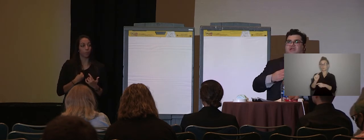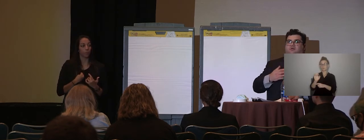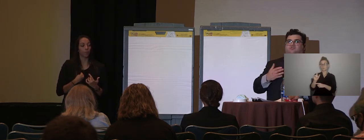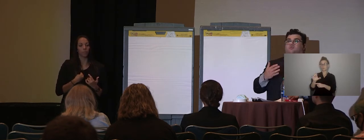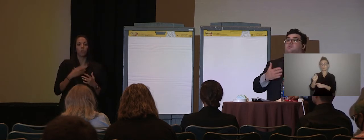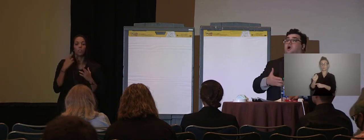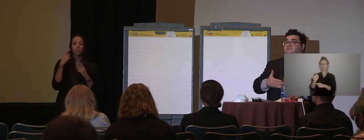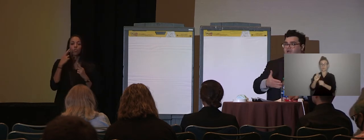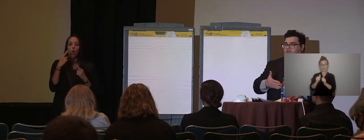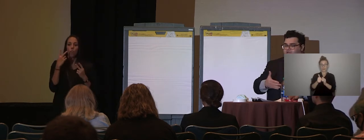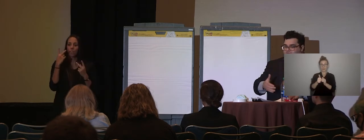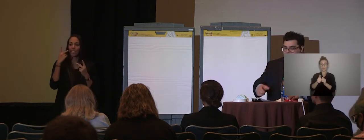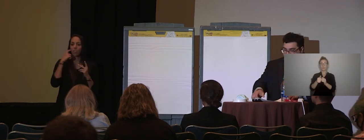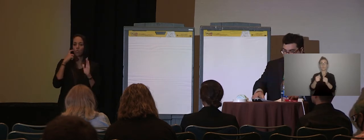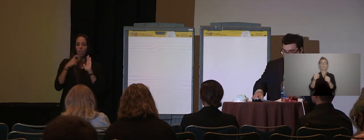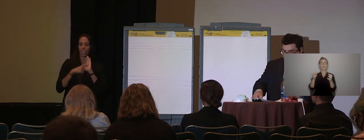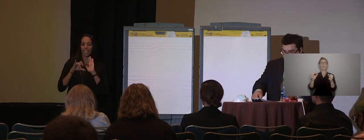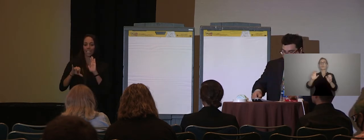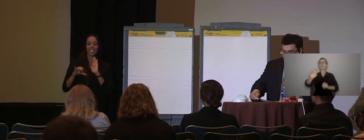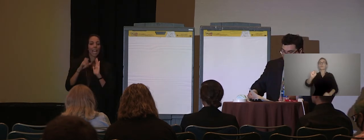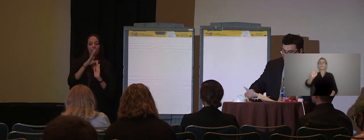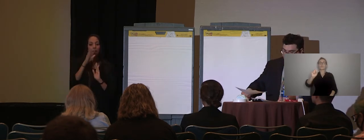bring the encounter to a nonviolent end.